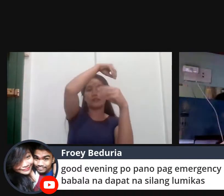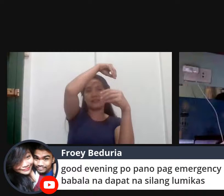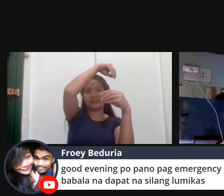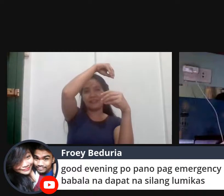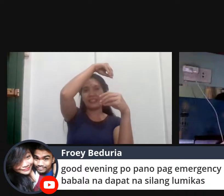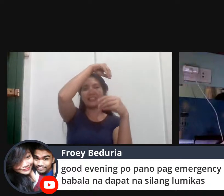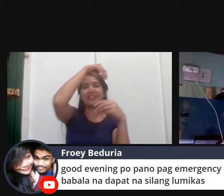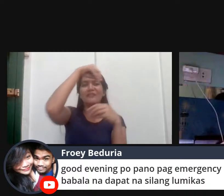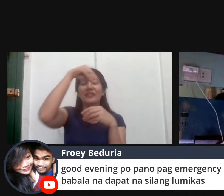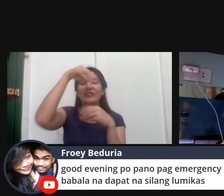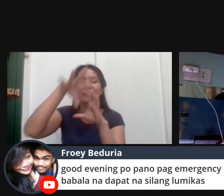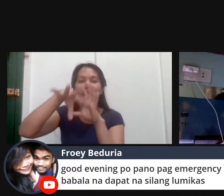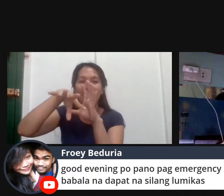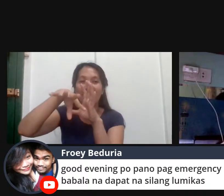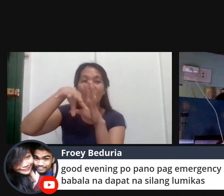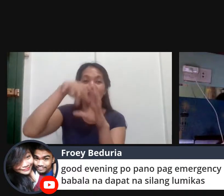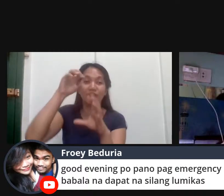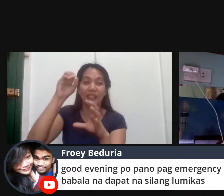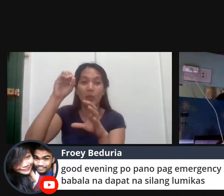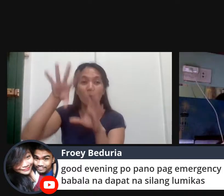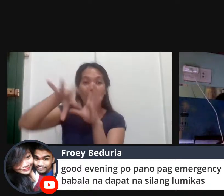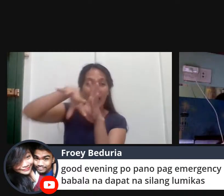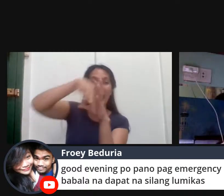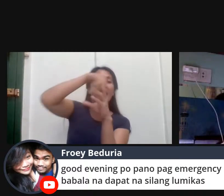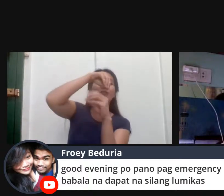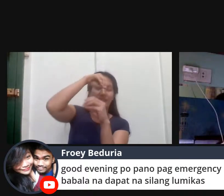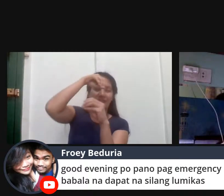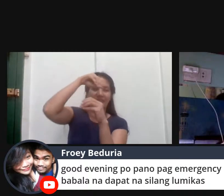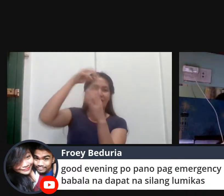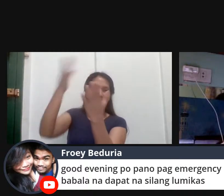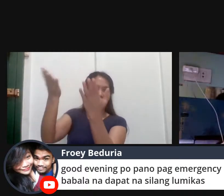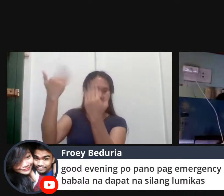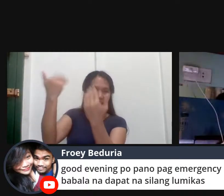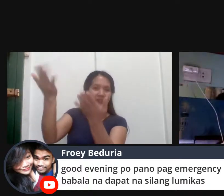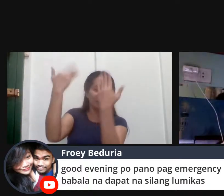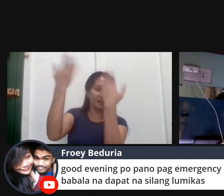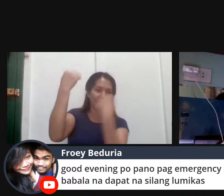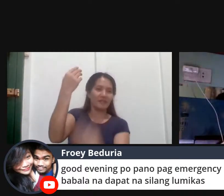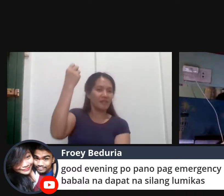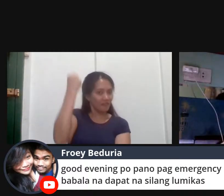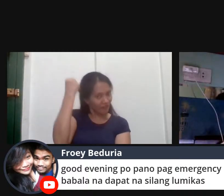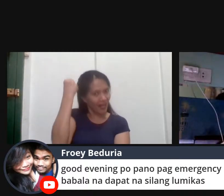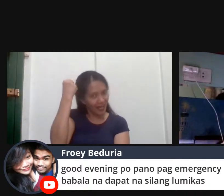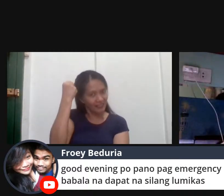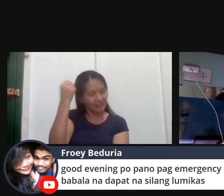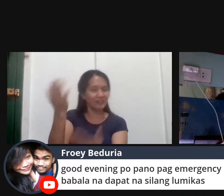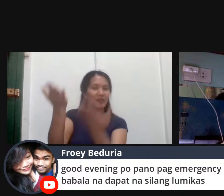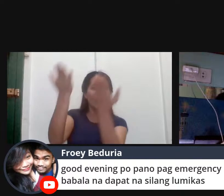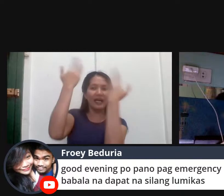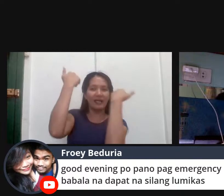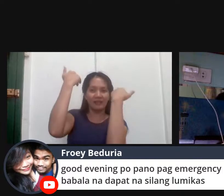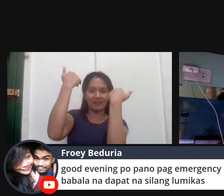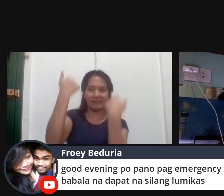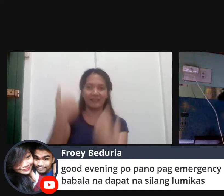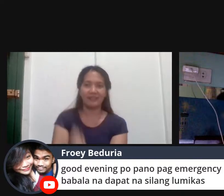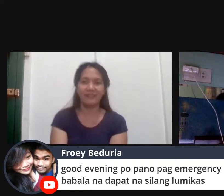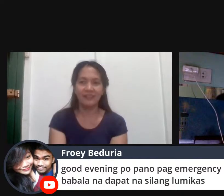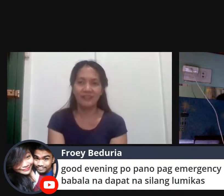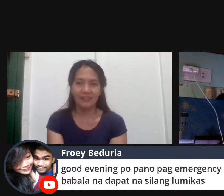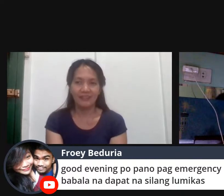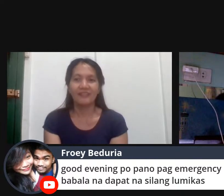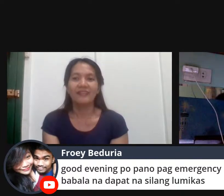Out. Lumikas. Oh, come on, come on, come on. Out. Kanina, we learned the word out for letter O. Out. Come